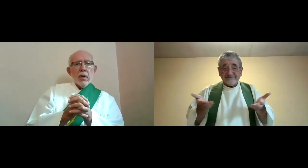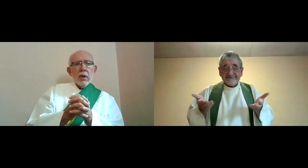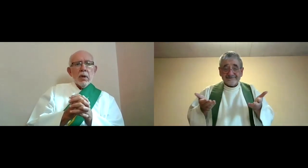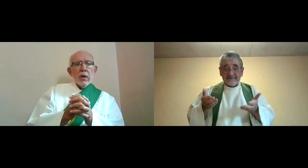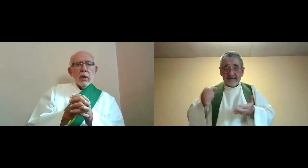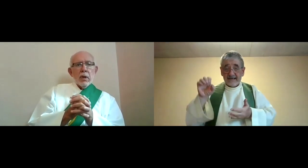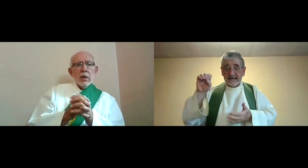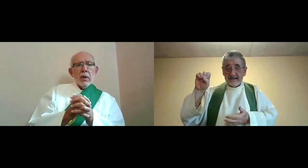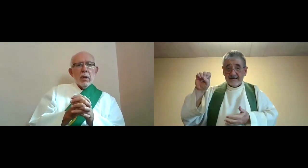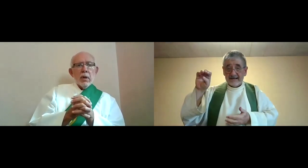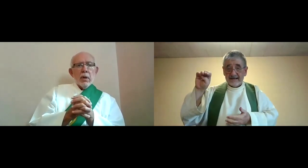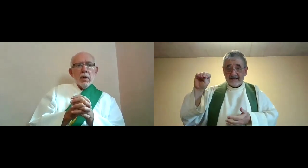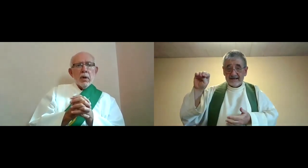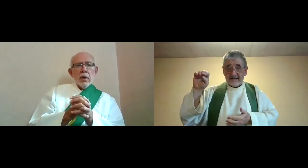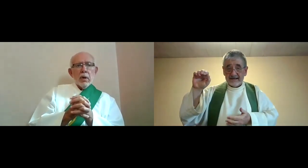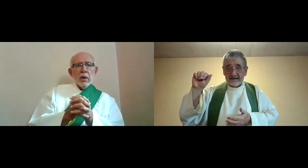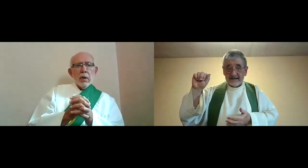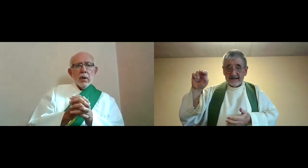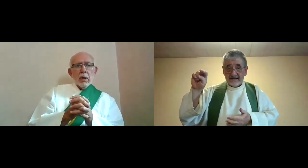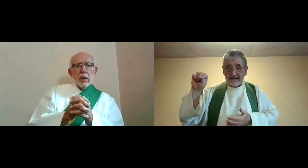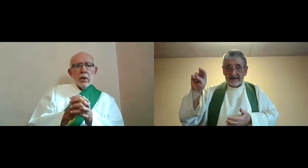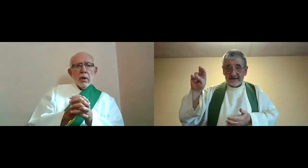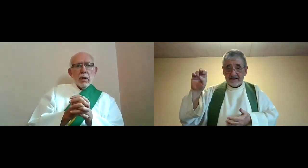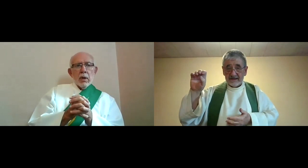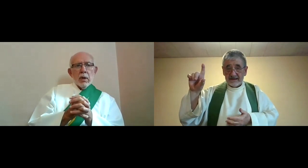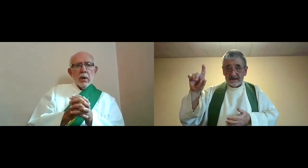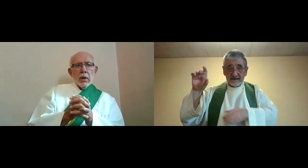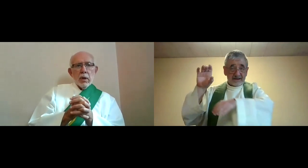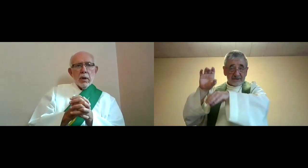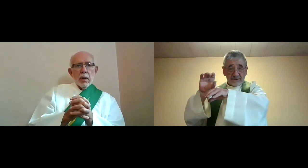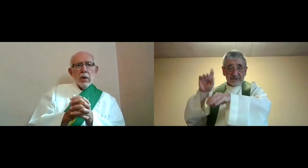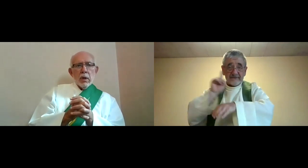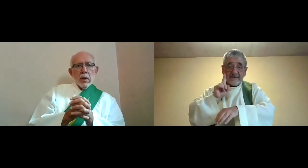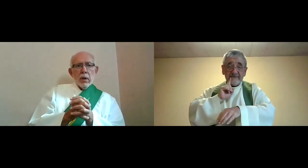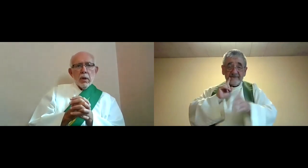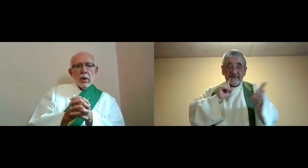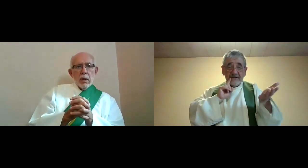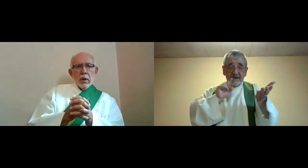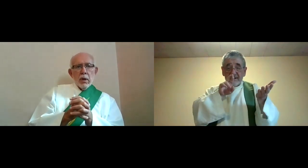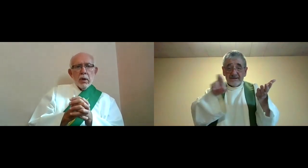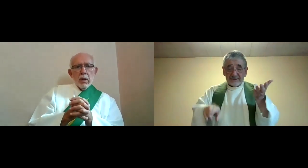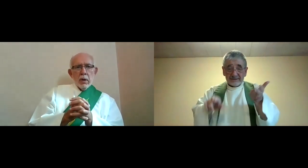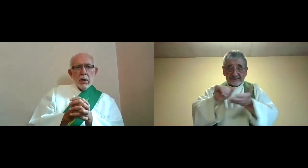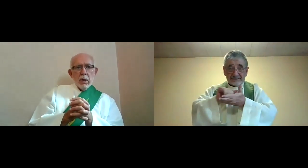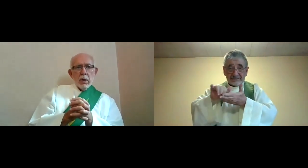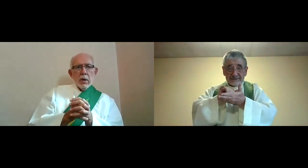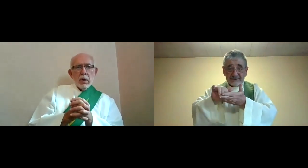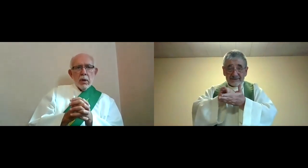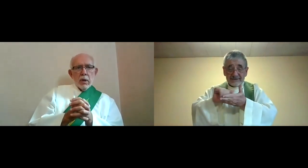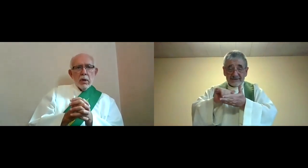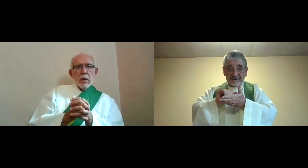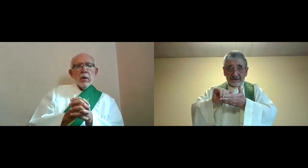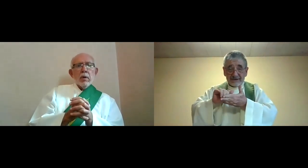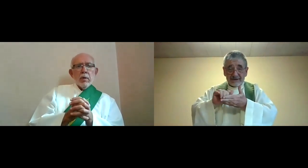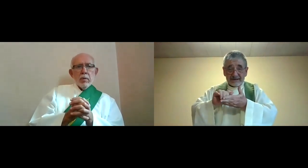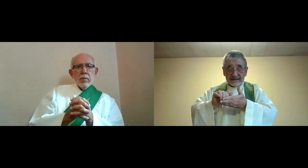Hello and welcome to Emmanuel Church of the Deaf here in Rochester, New